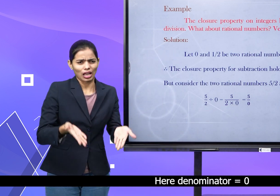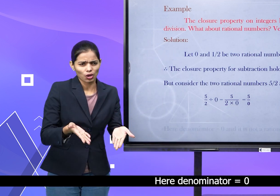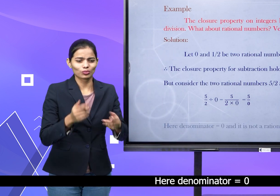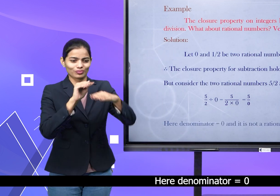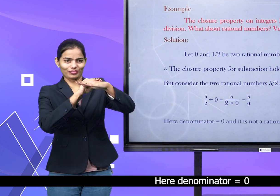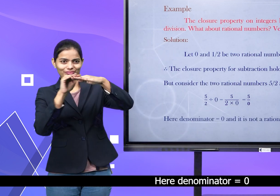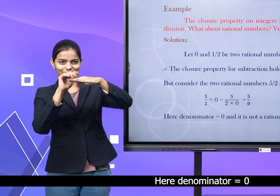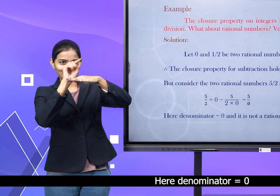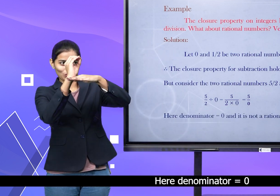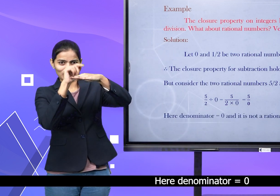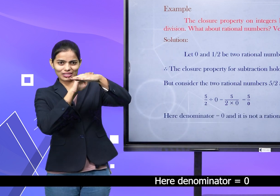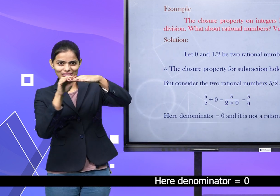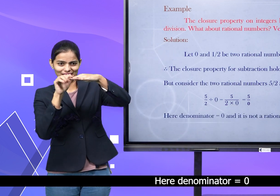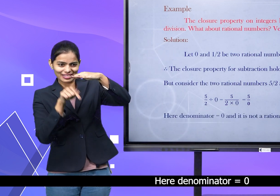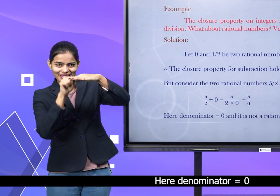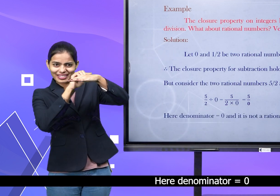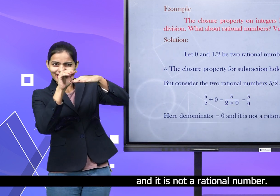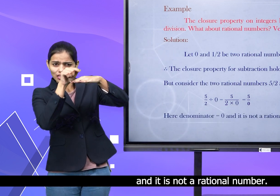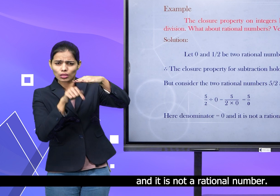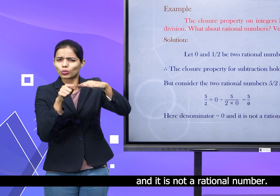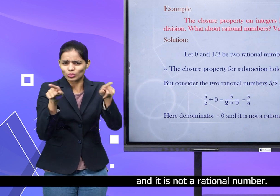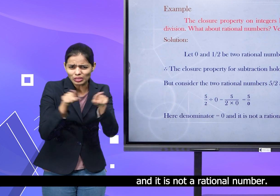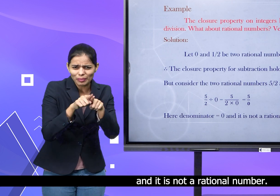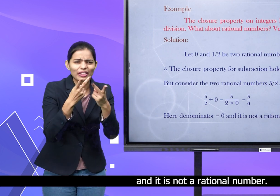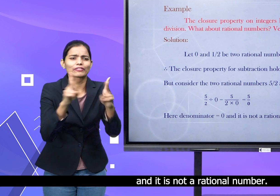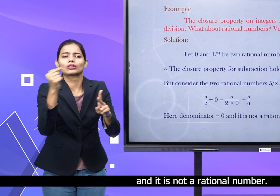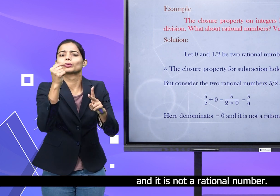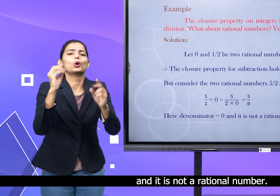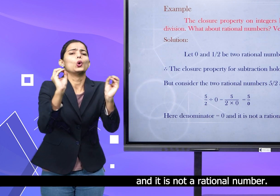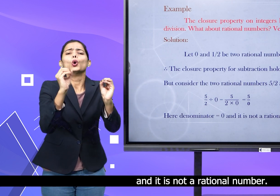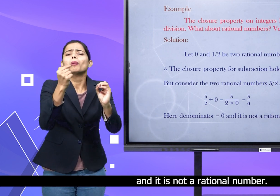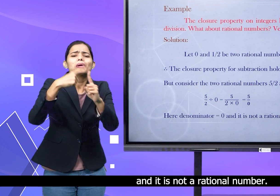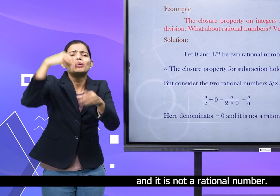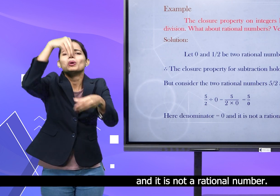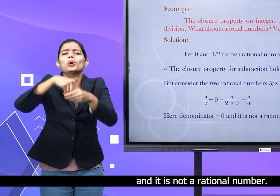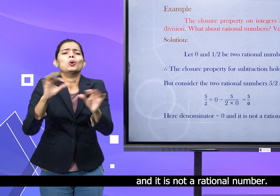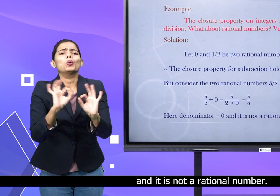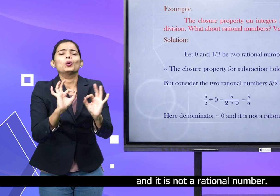Here, denominator is equal to 0 and it is not a rational number.